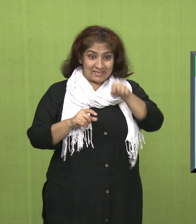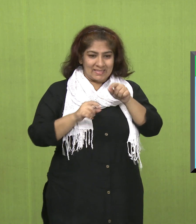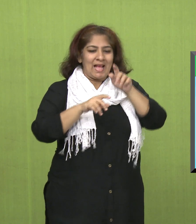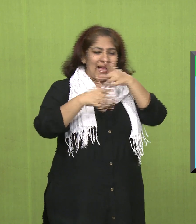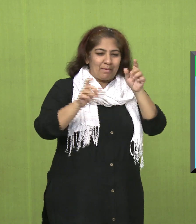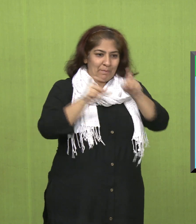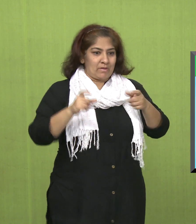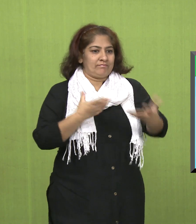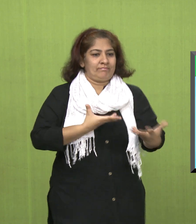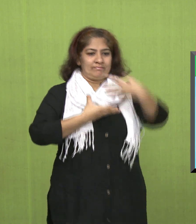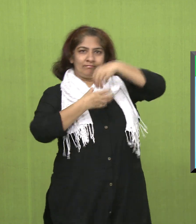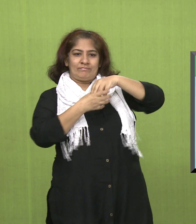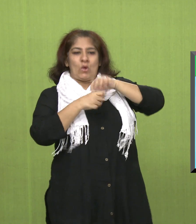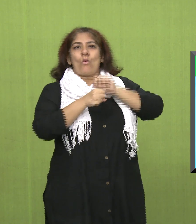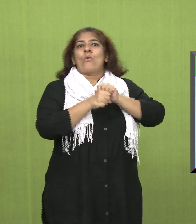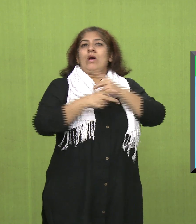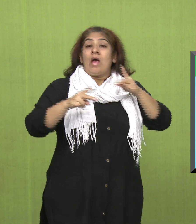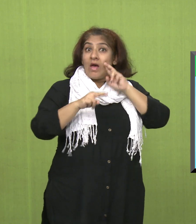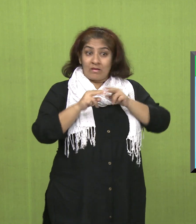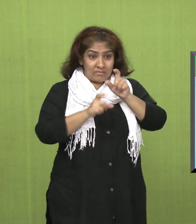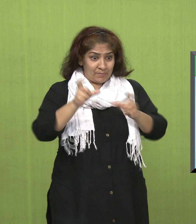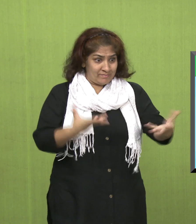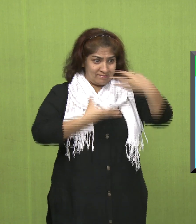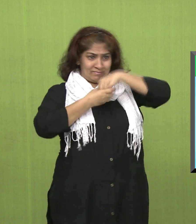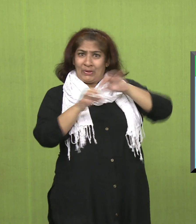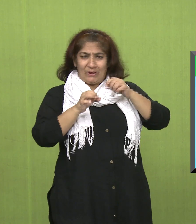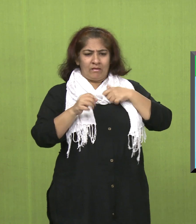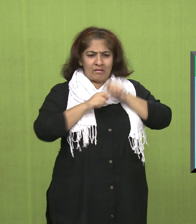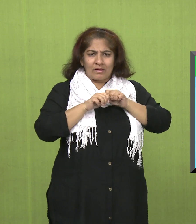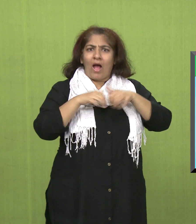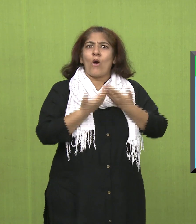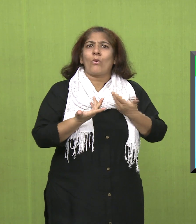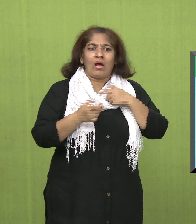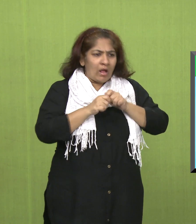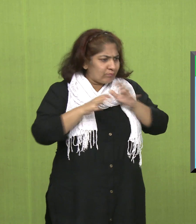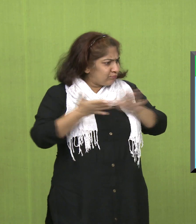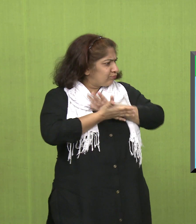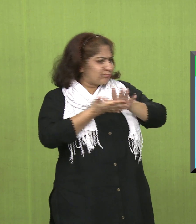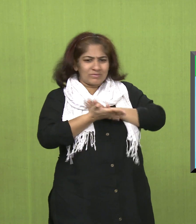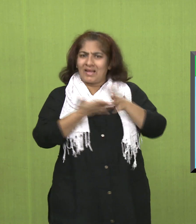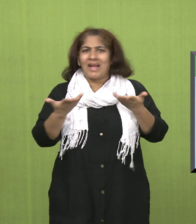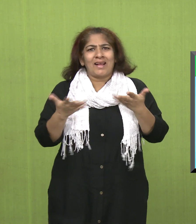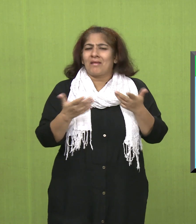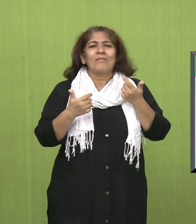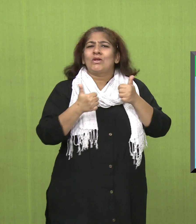workplace, there are people involved. And when people work together, they are involved in some work.